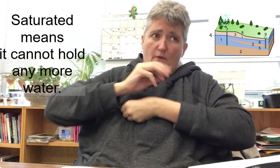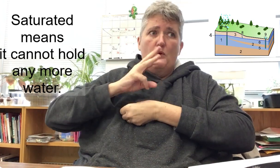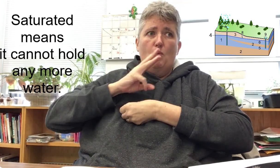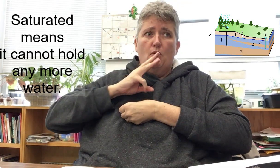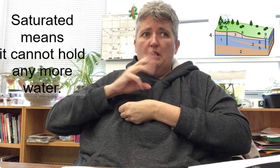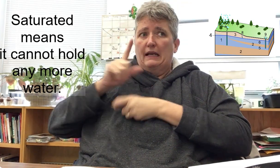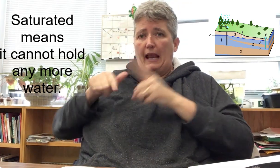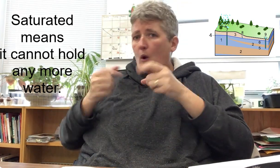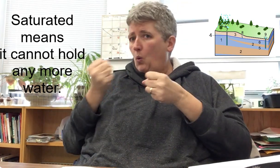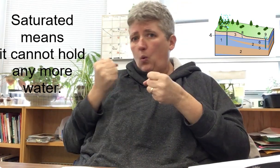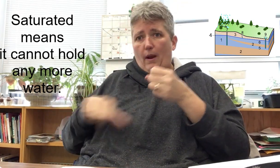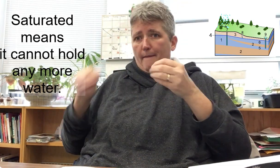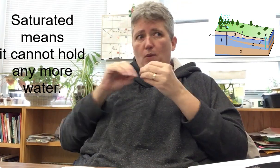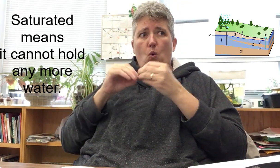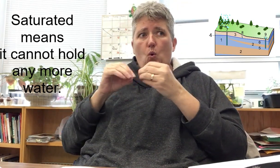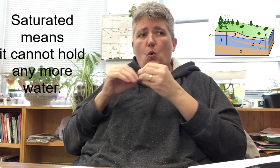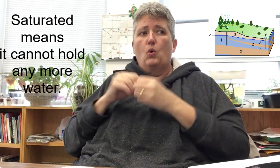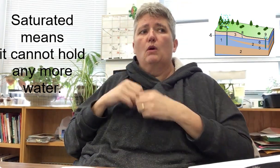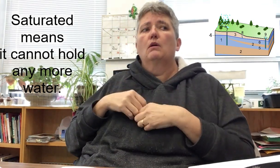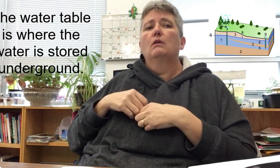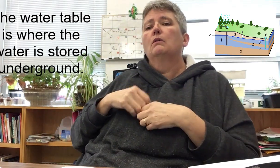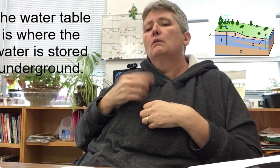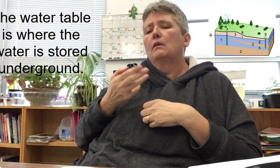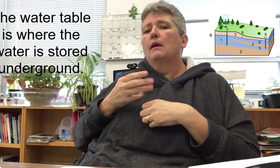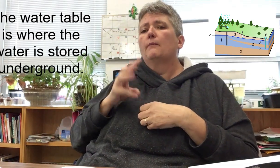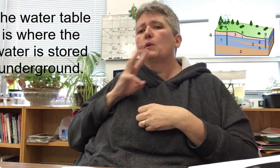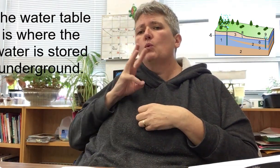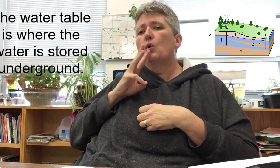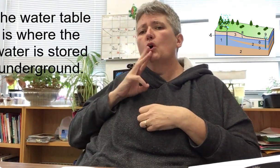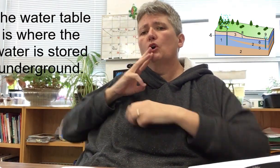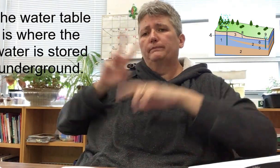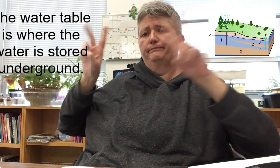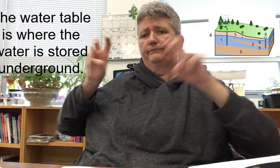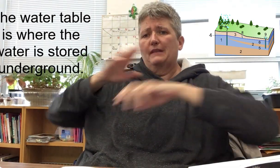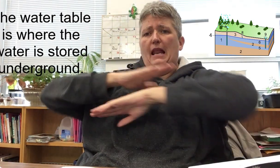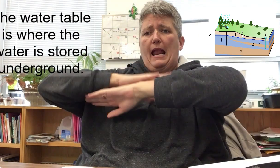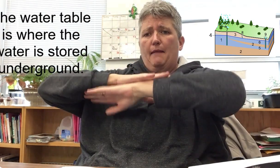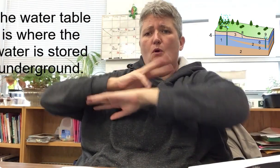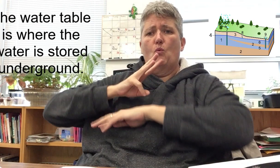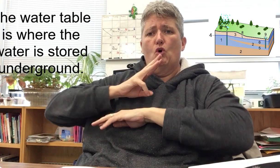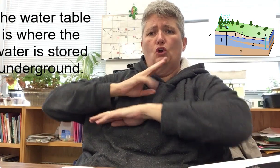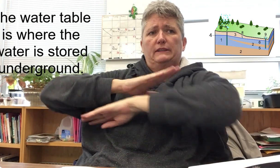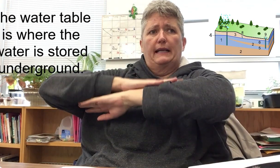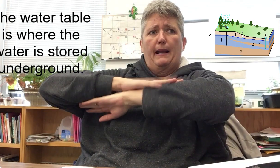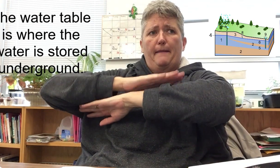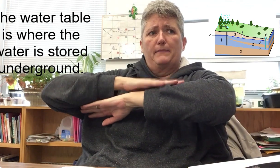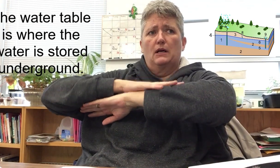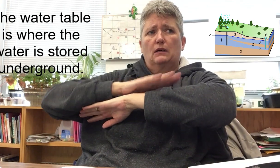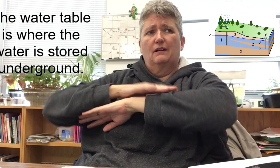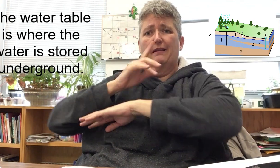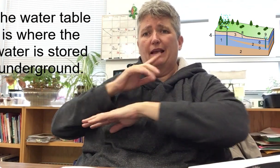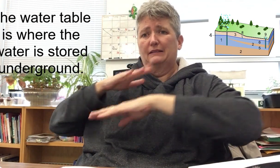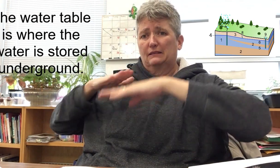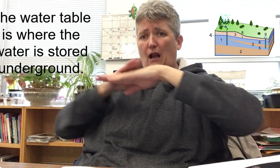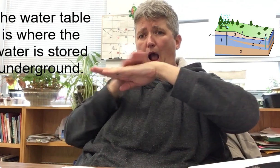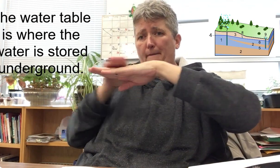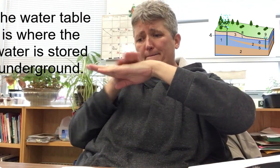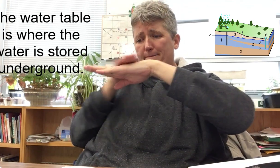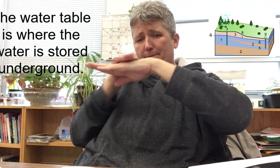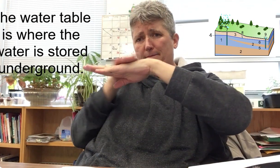more water. And then there's what we call the water table. So that's that top layer of where the